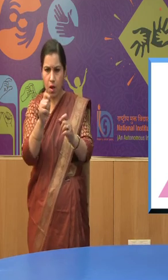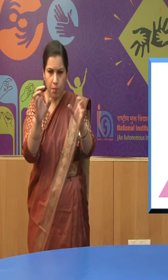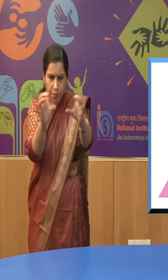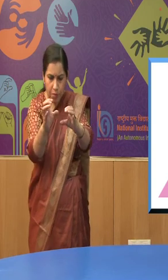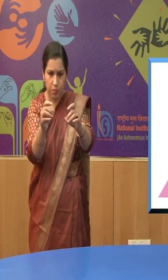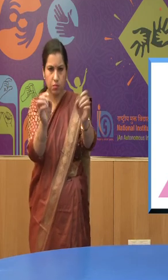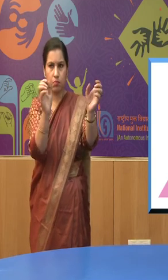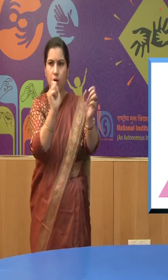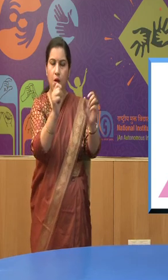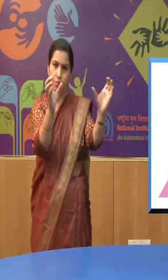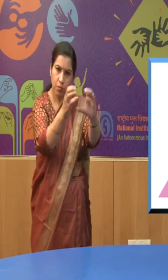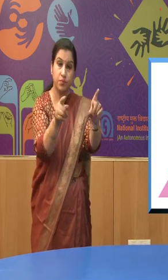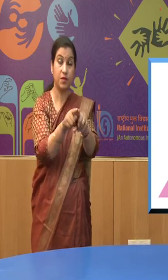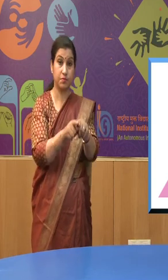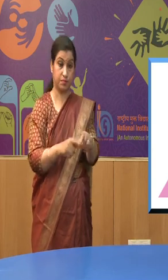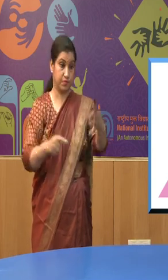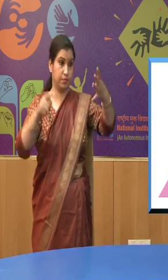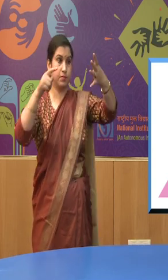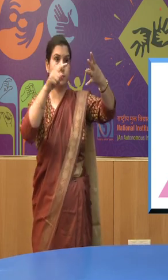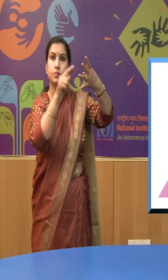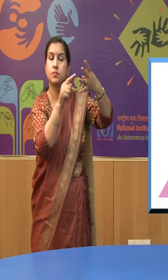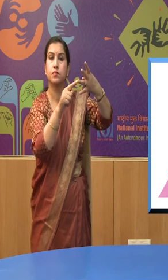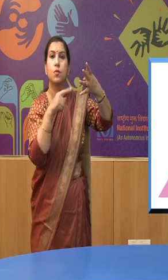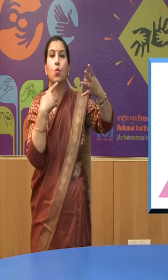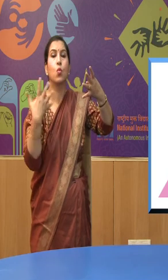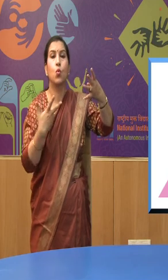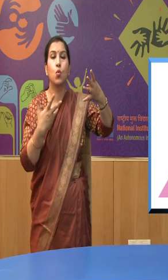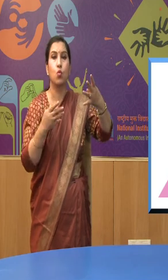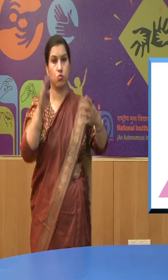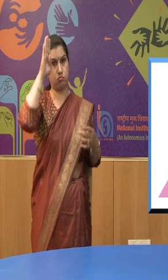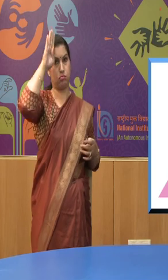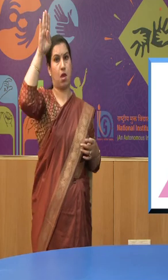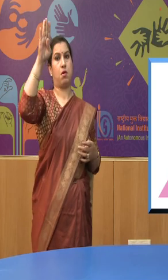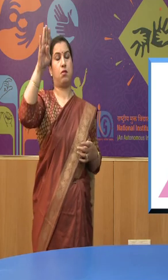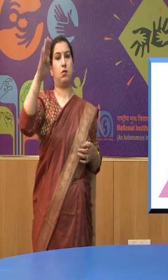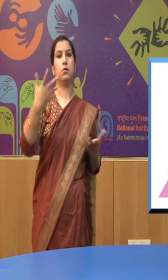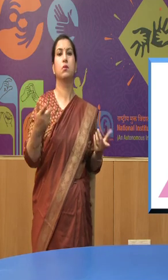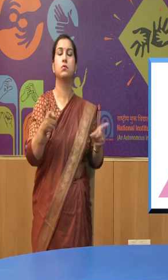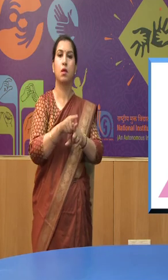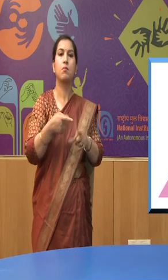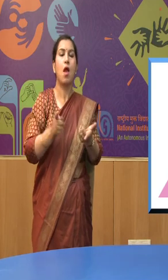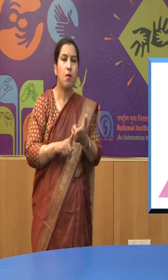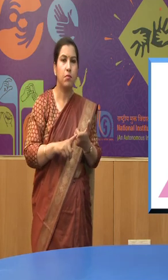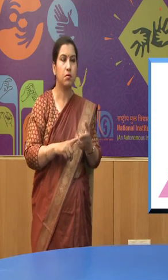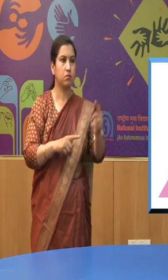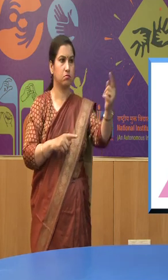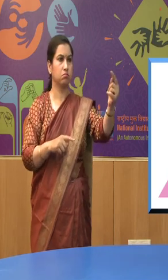For example, the Kshatriya were meant to be king and fighters,